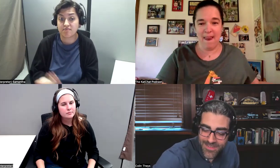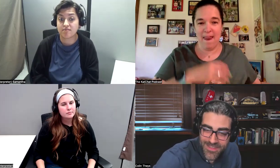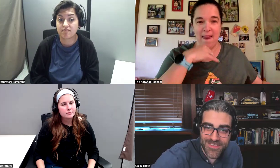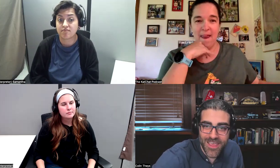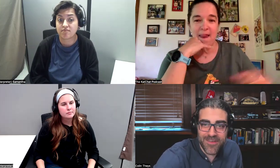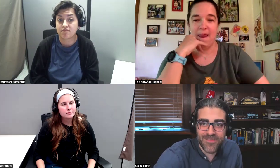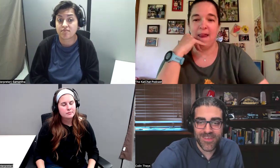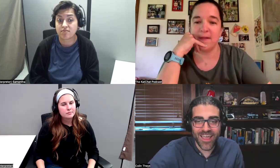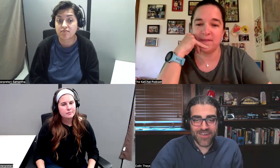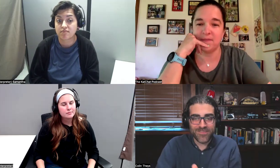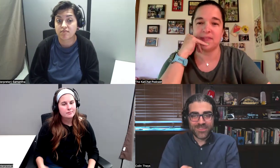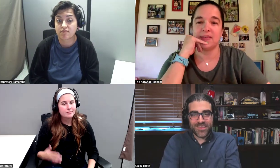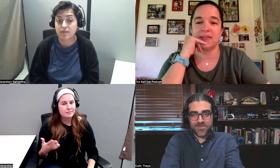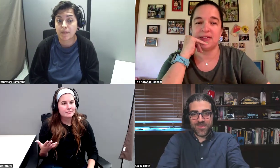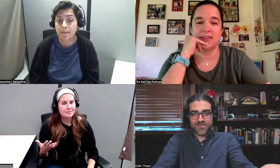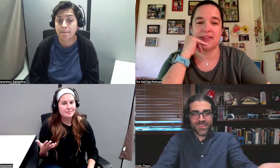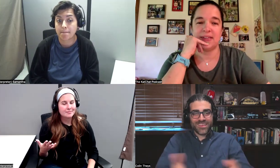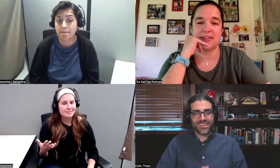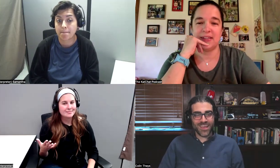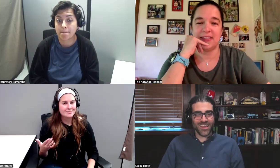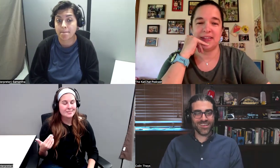guess since I have some